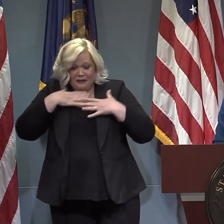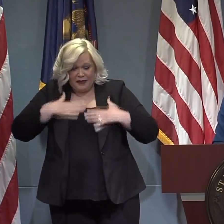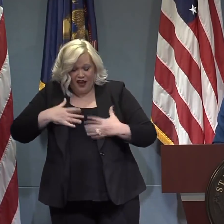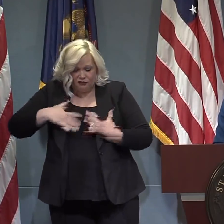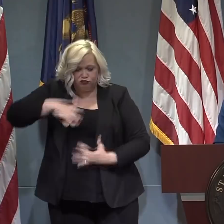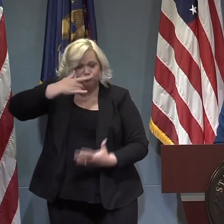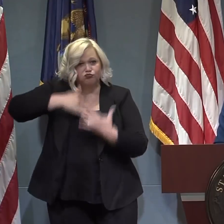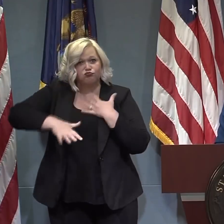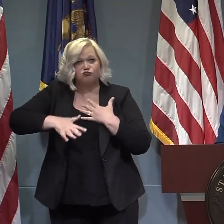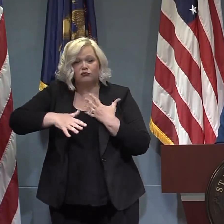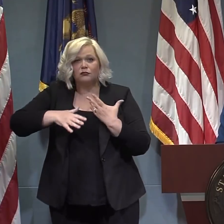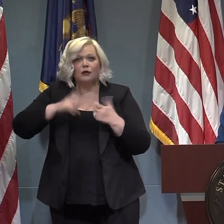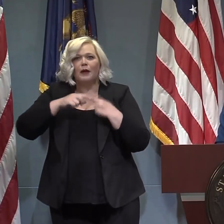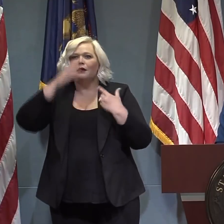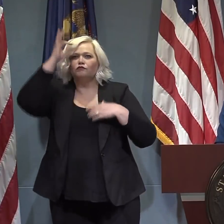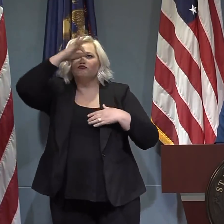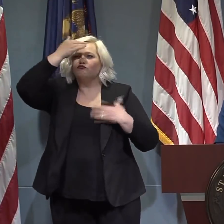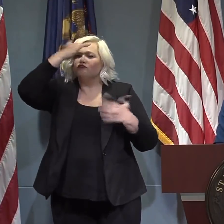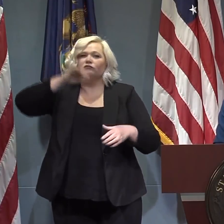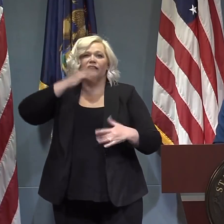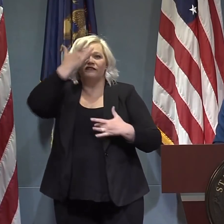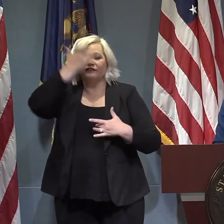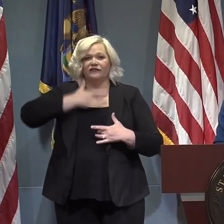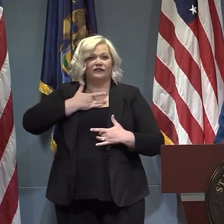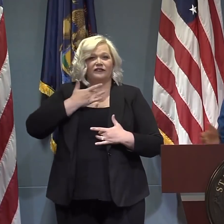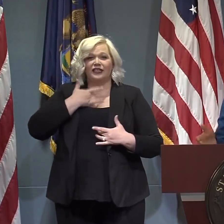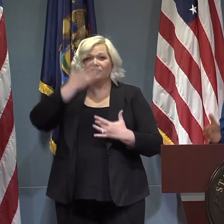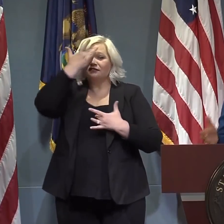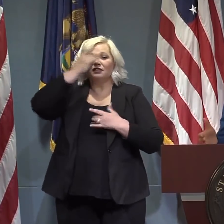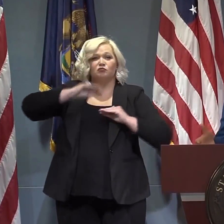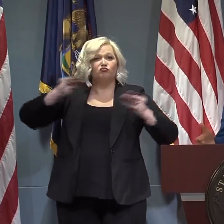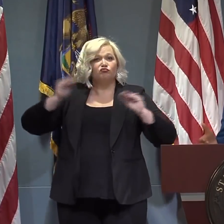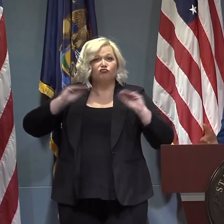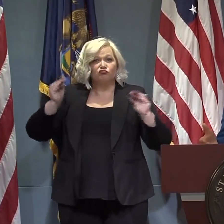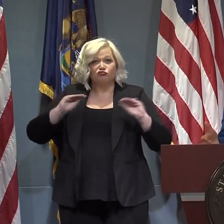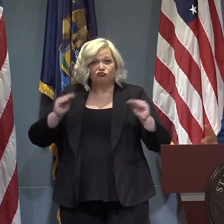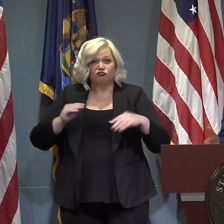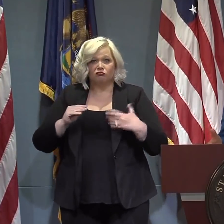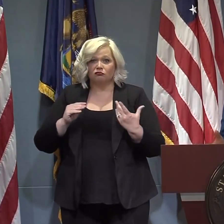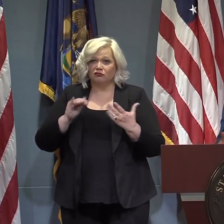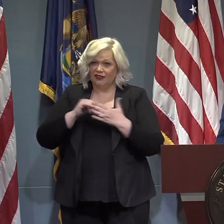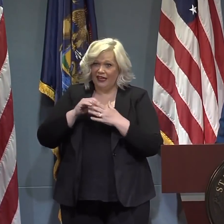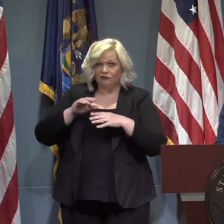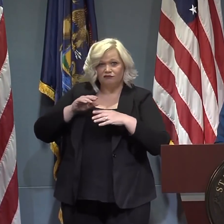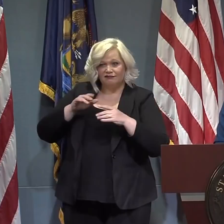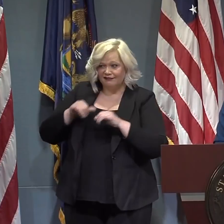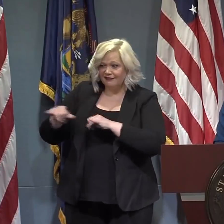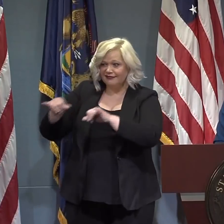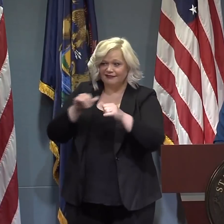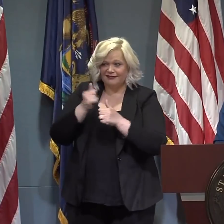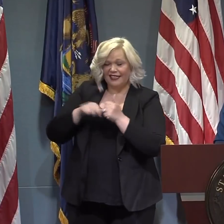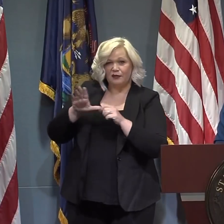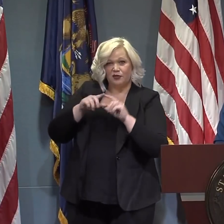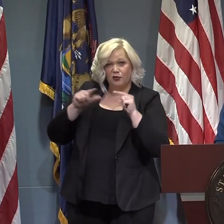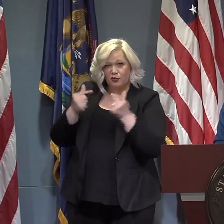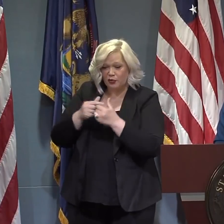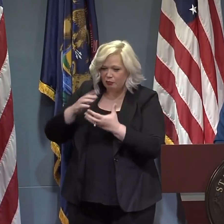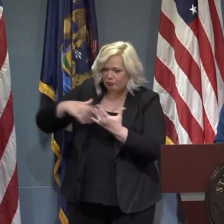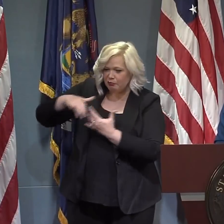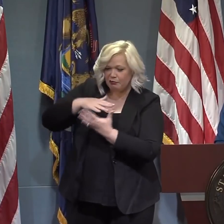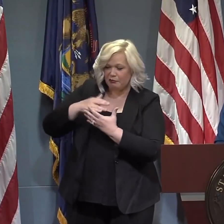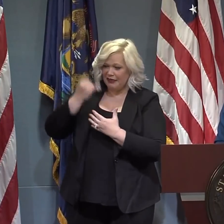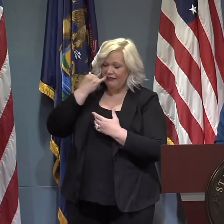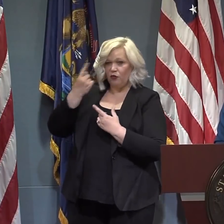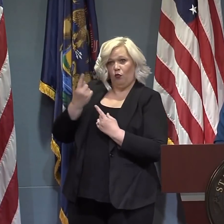completely asymptomatic while they have COVID-19. And that goes for everyone in your social circle. Just one person